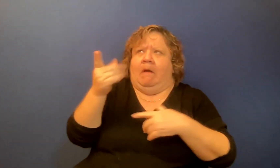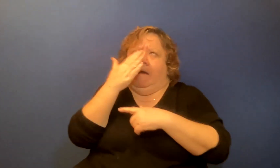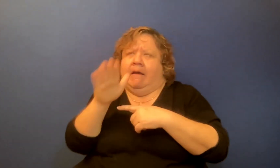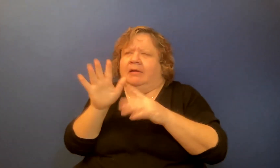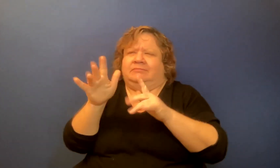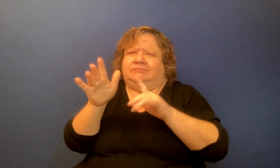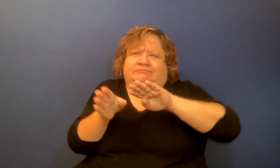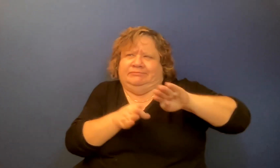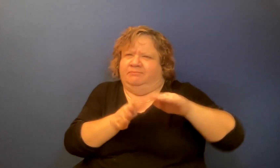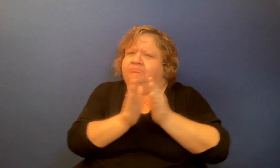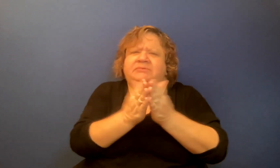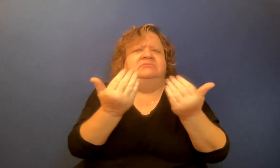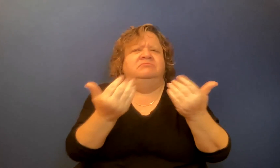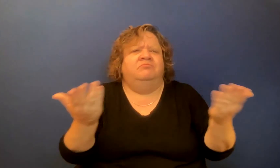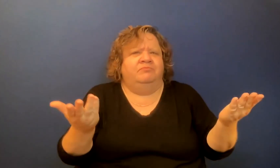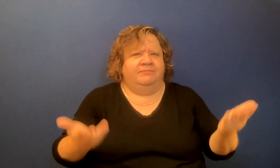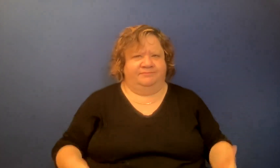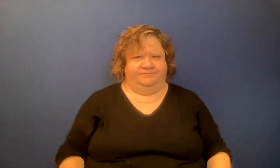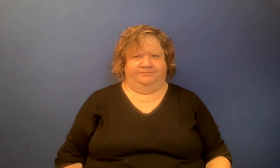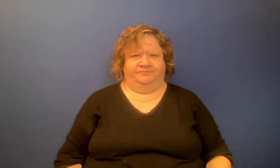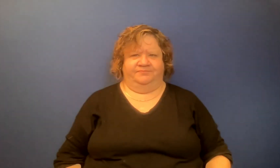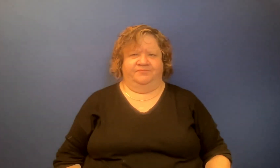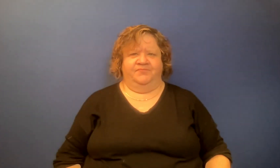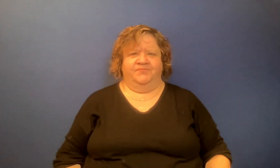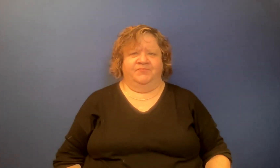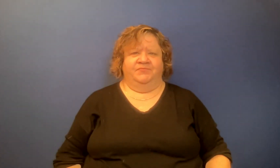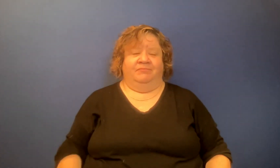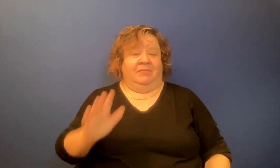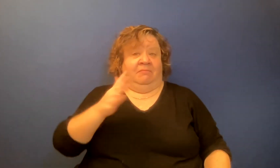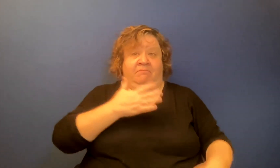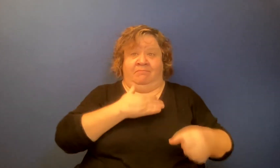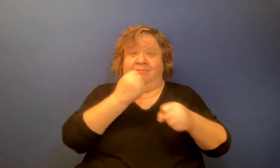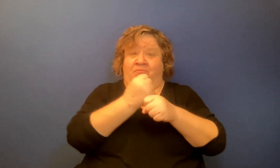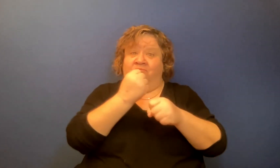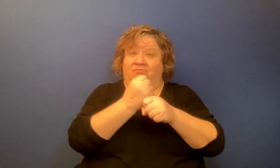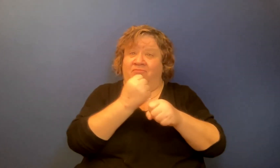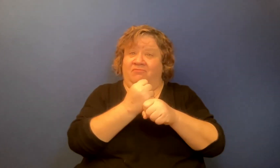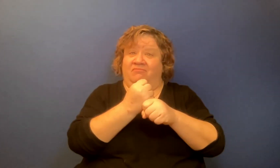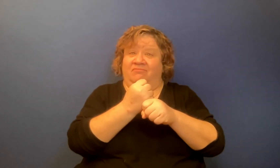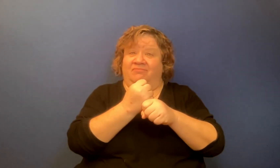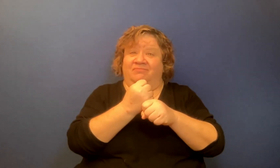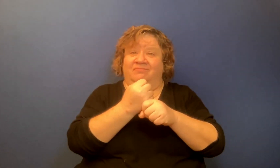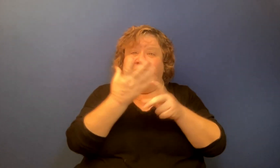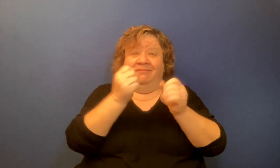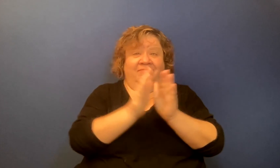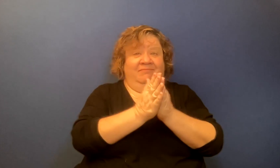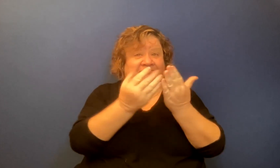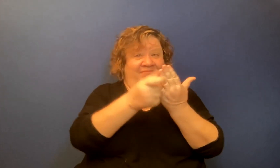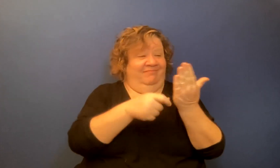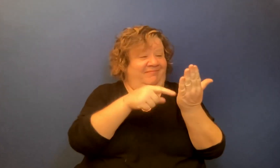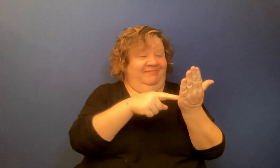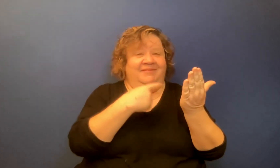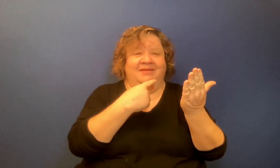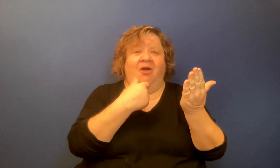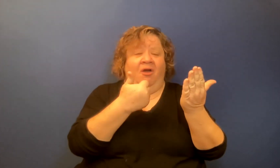my work, and some of them are better than others, and some of them I turn to more frequently than others. So